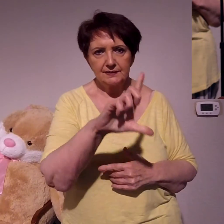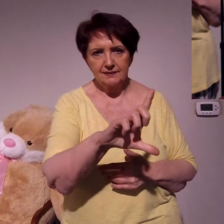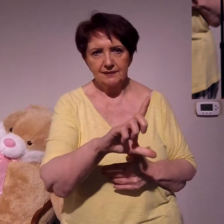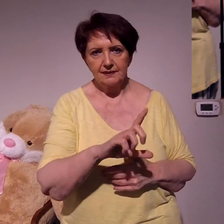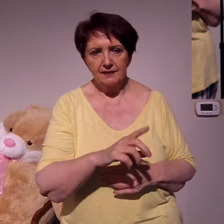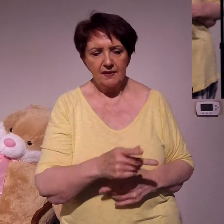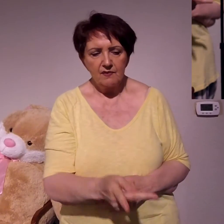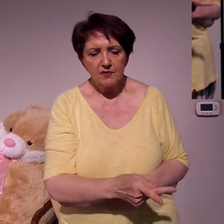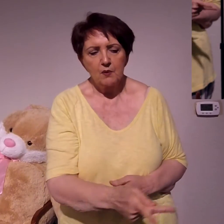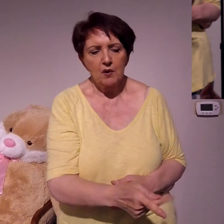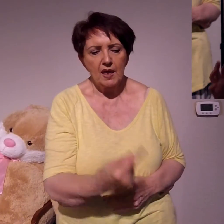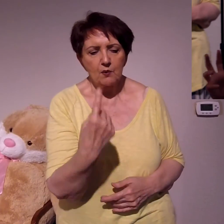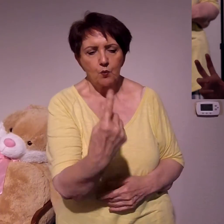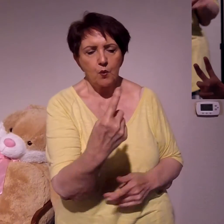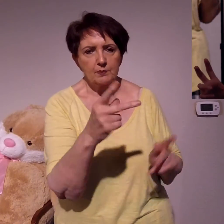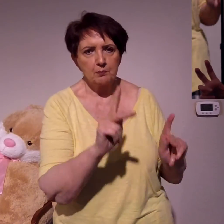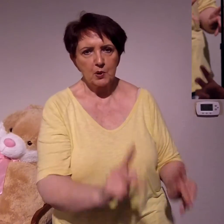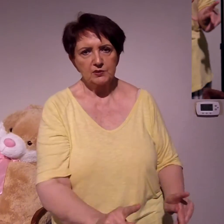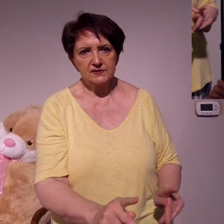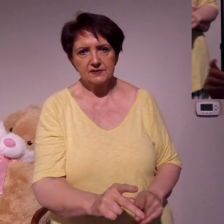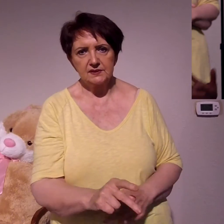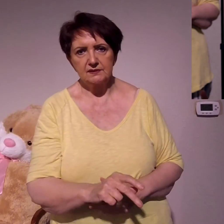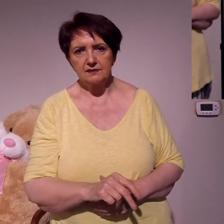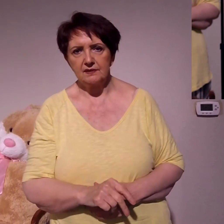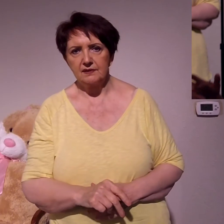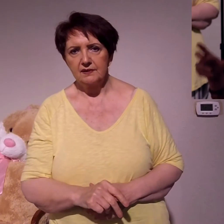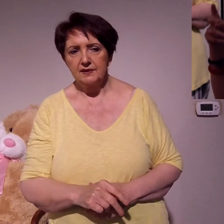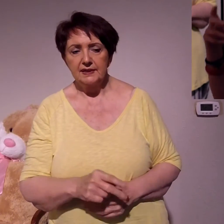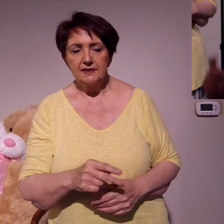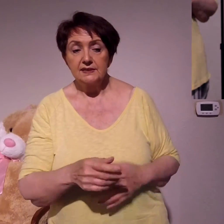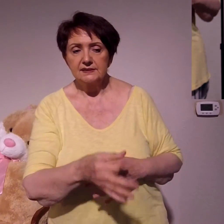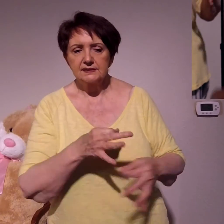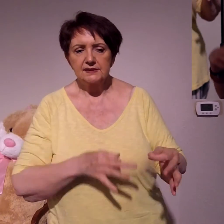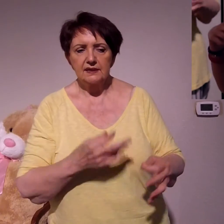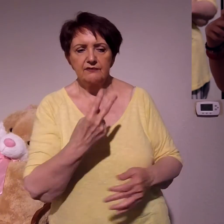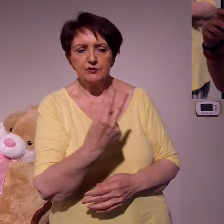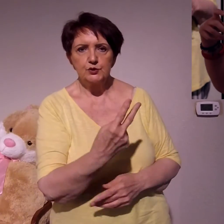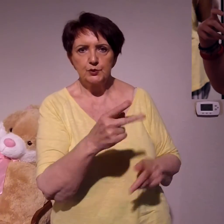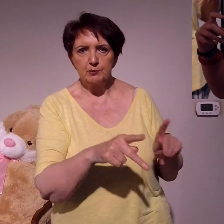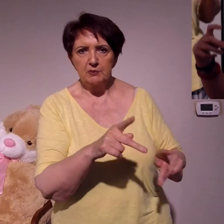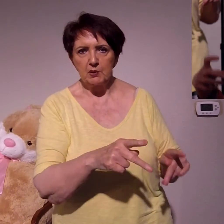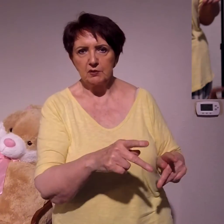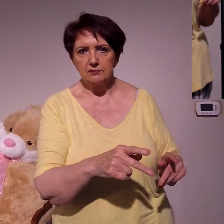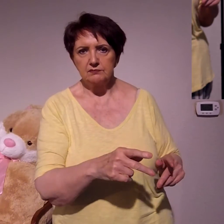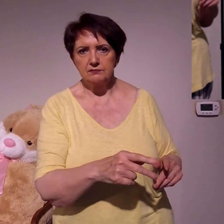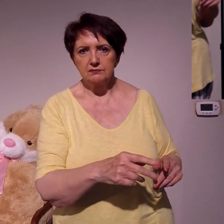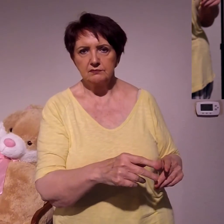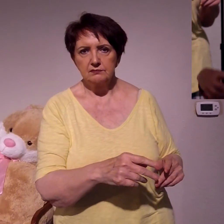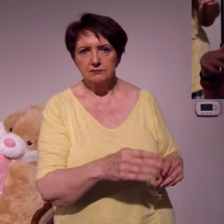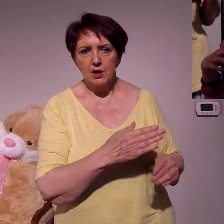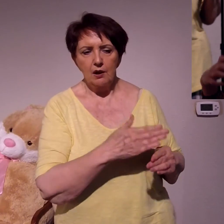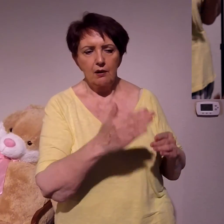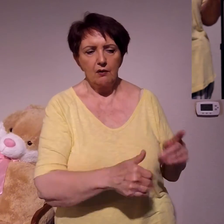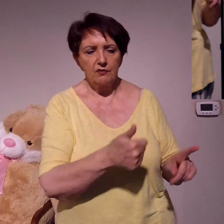So we celebrate our differences. That's just one. Okay, let's take one, There's- maybe two more. and there's one Okay. in the back, too. One in the back, yep.